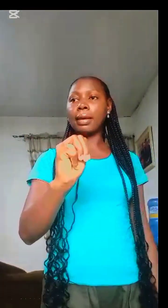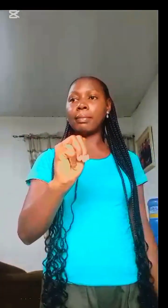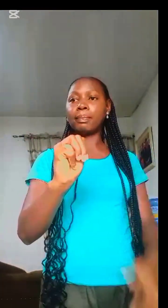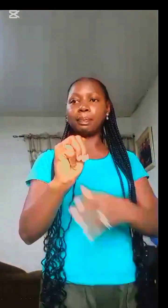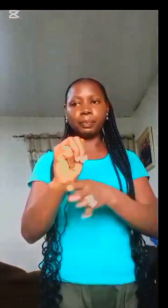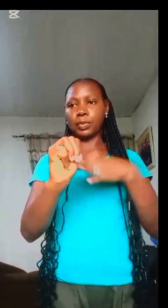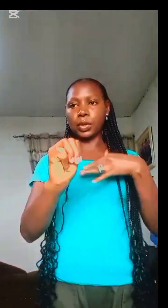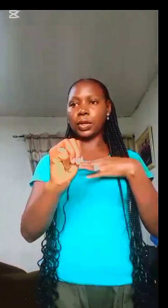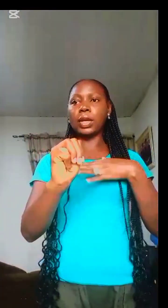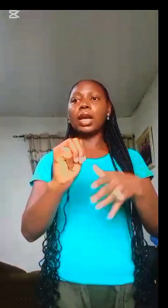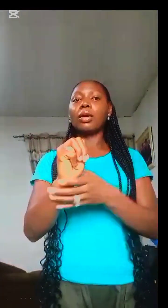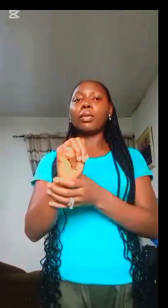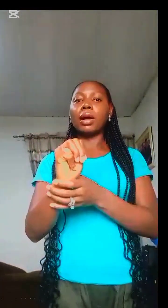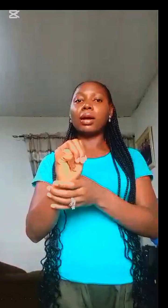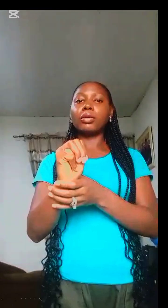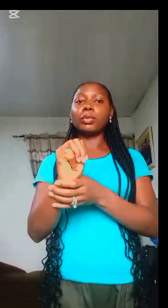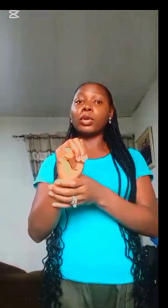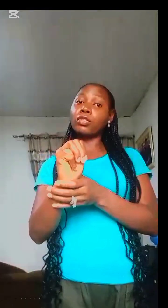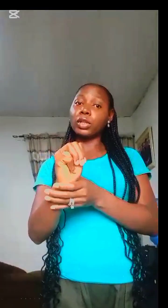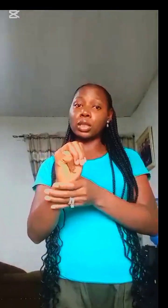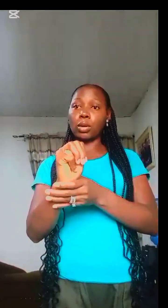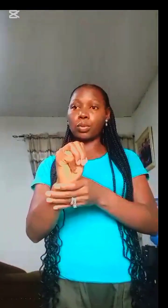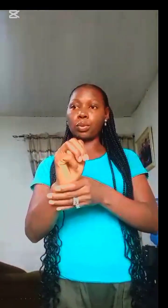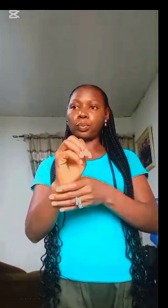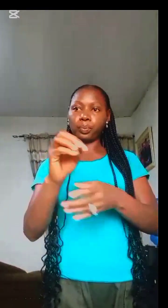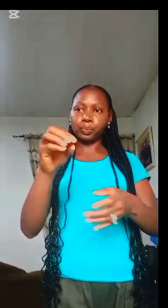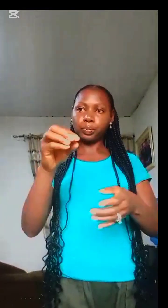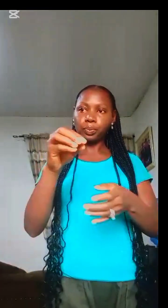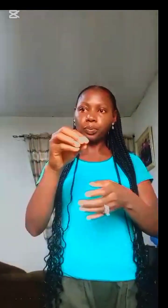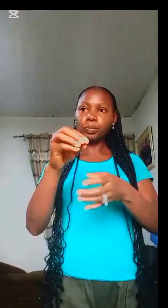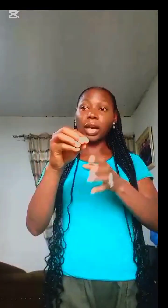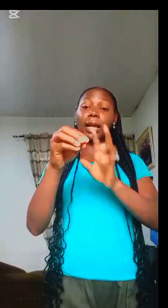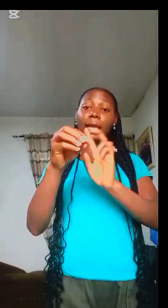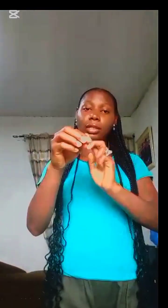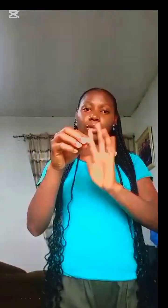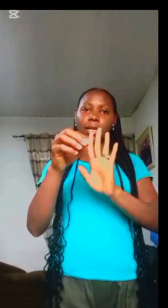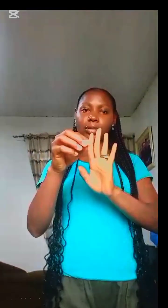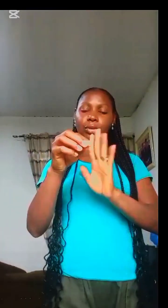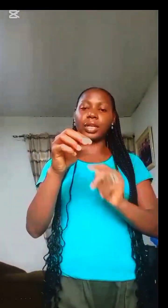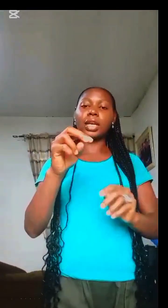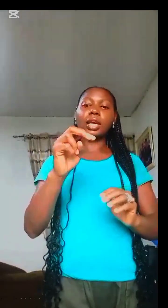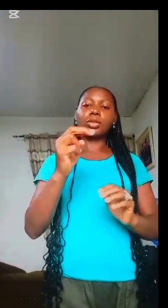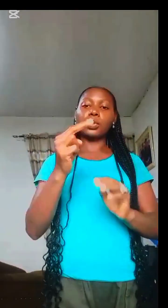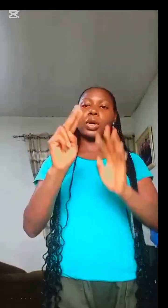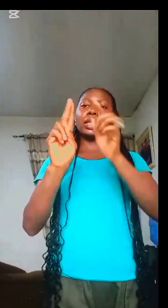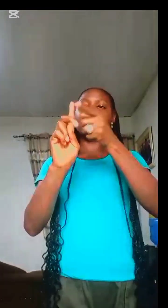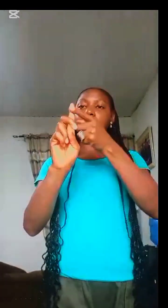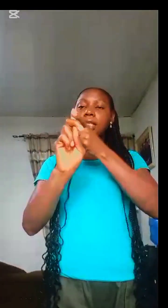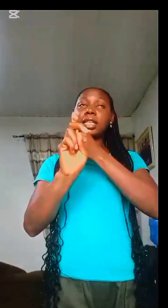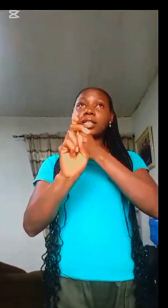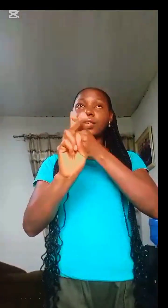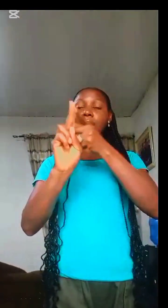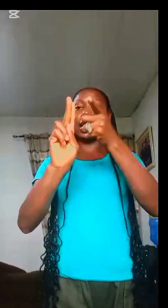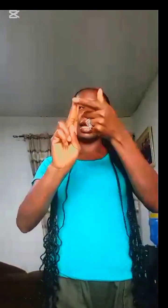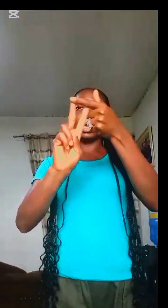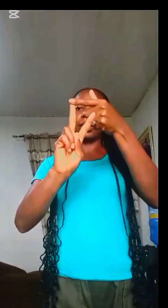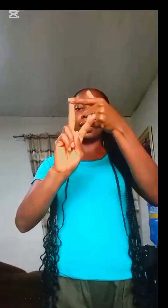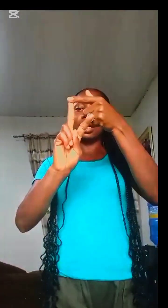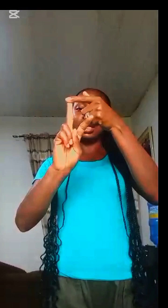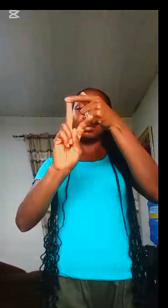M. Sorry. But we're going for letter O. N rather, sorry. So this index finger and our